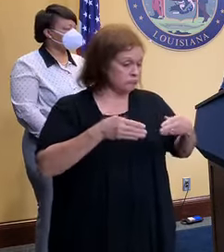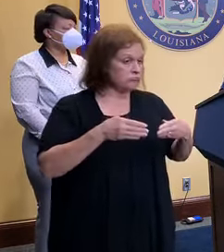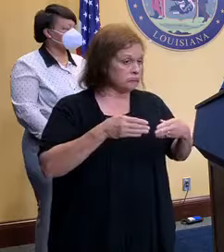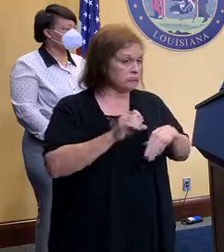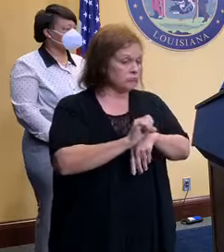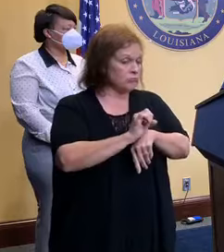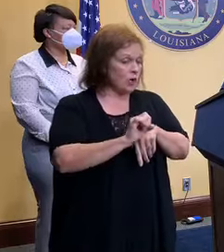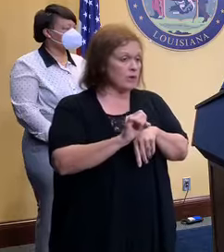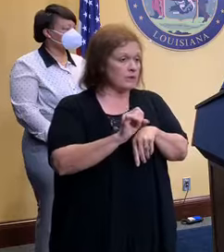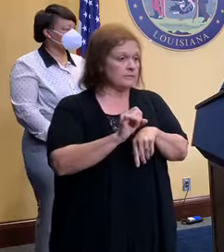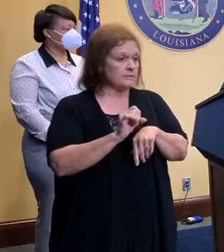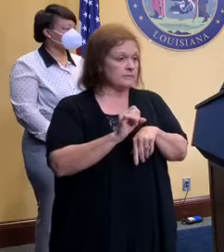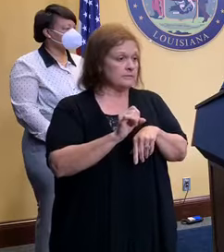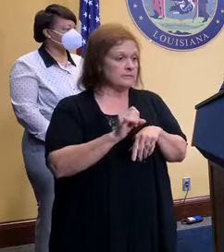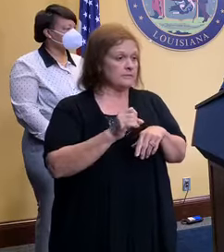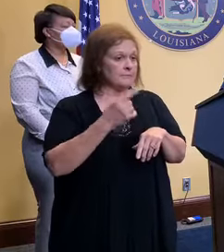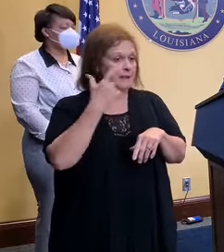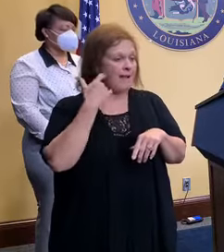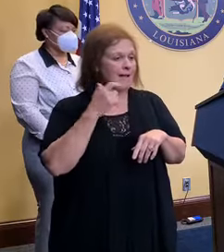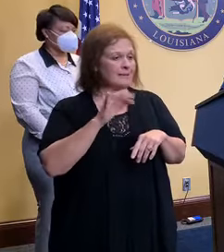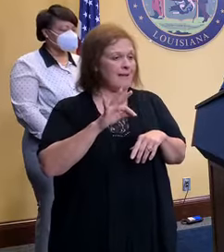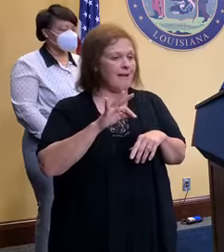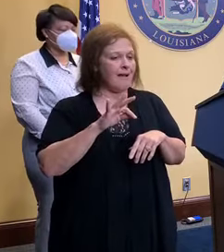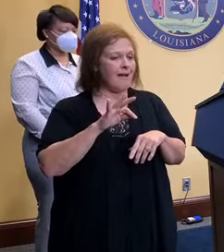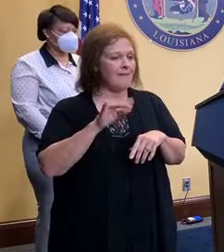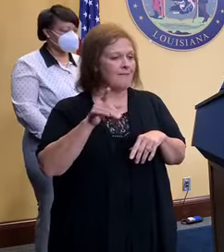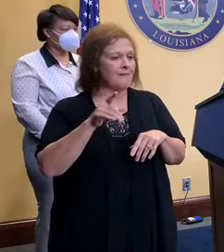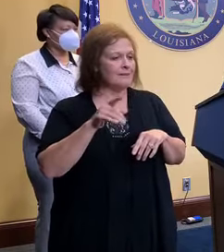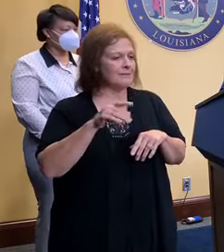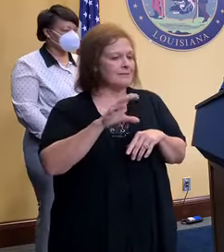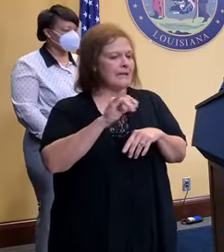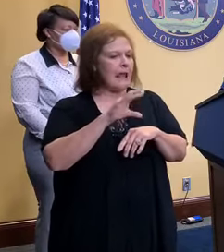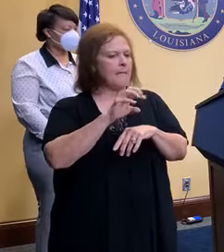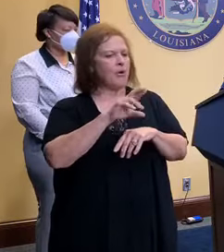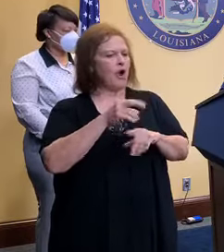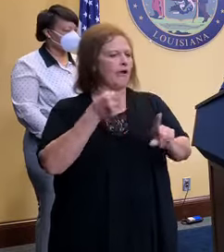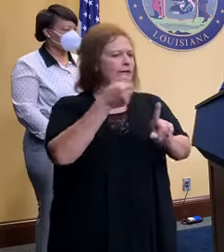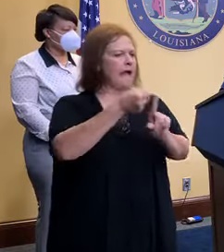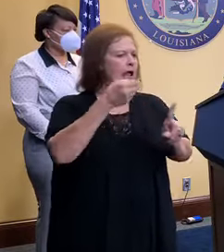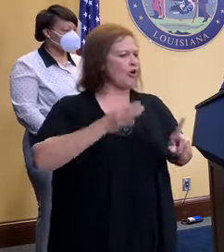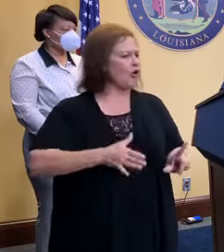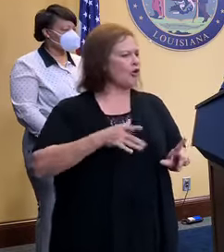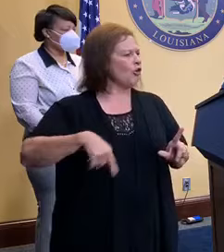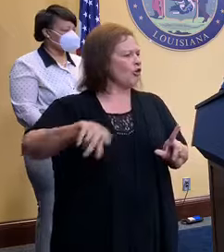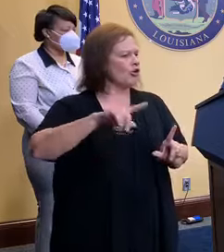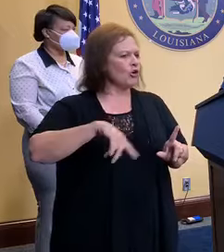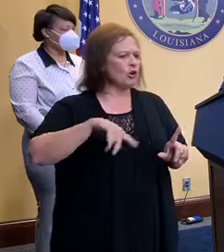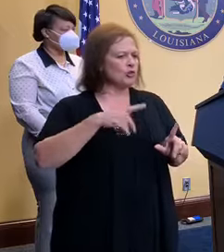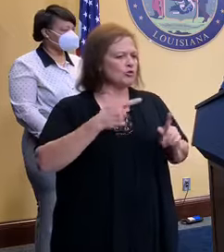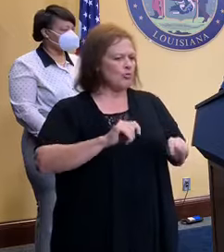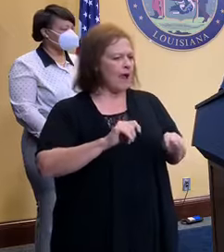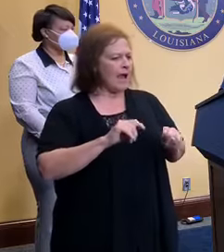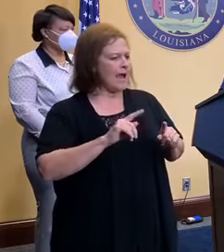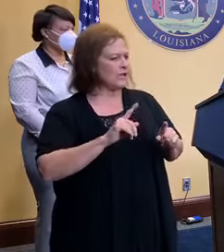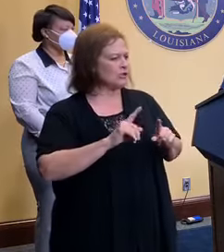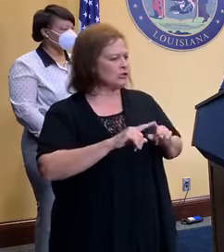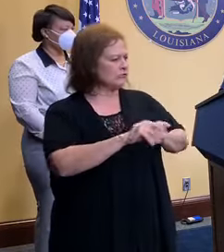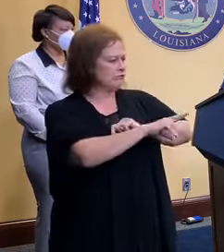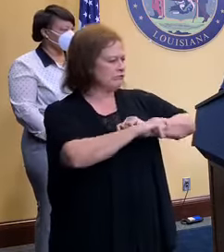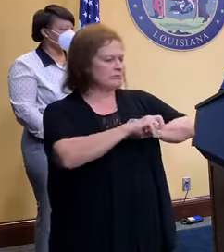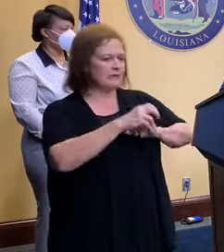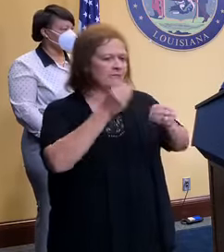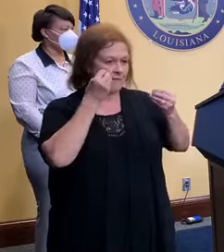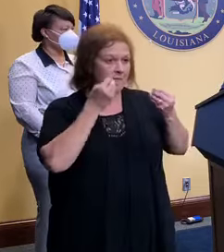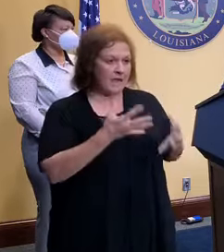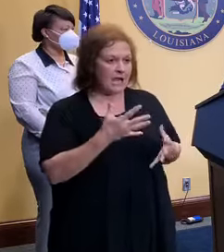pandemic, cyber hackers and bad actors are looking for reasons and ways to exploit governments.